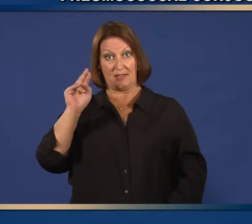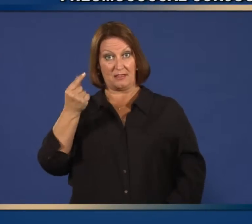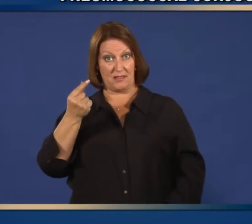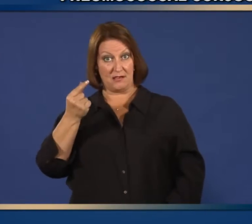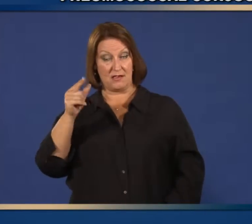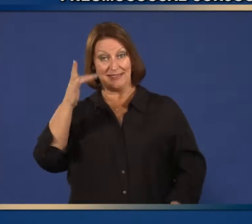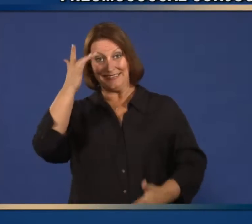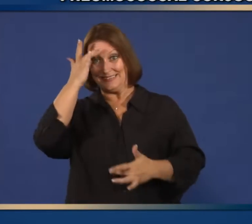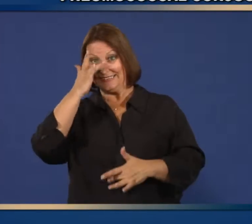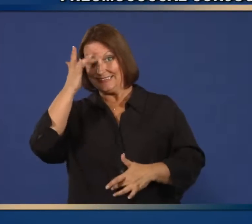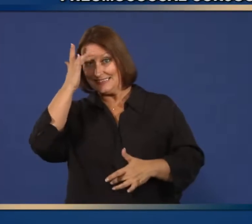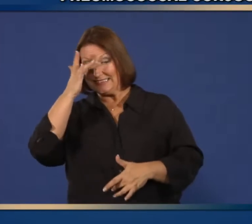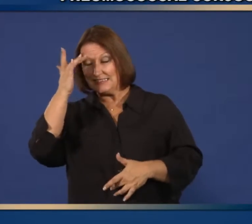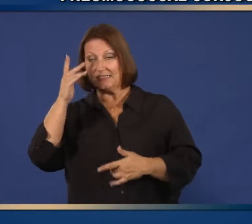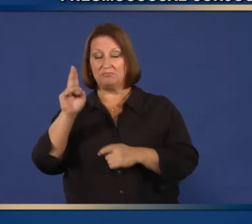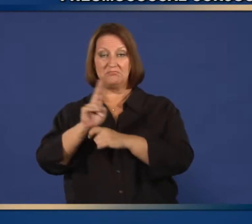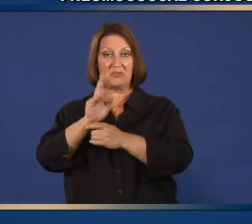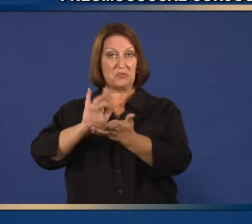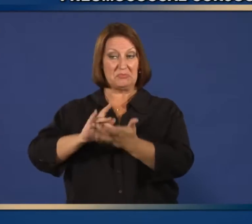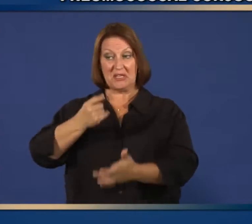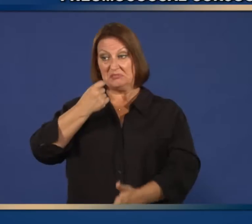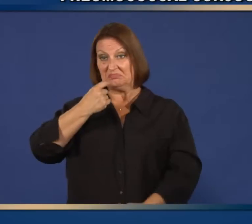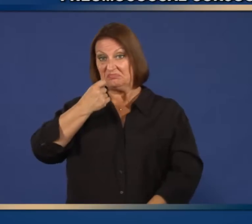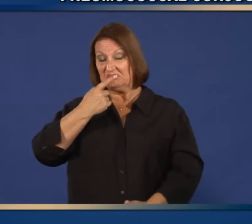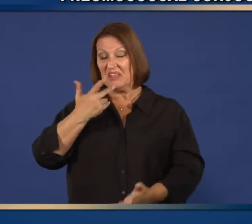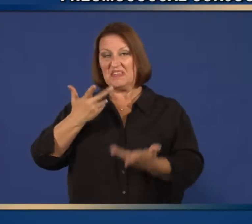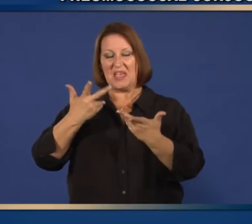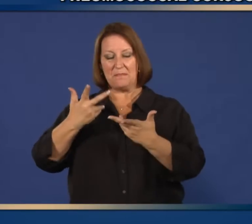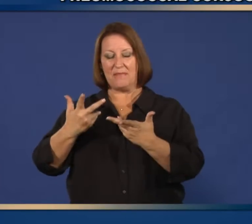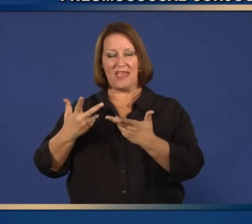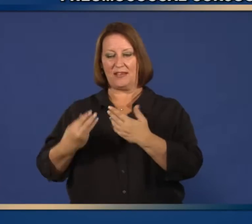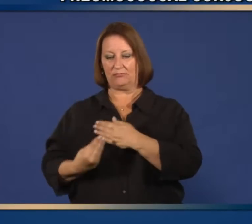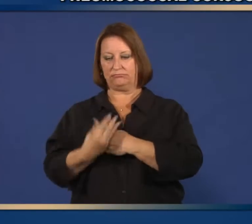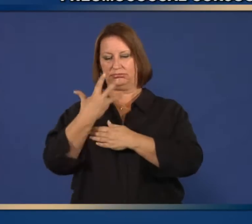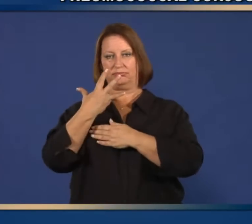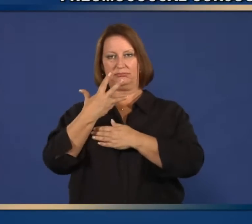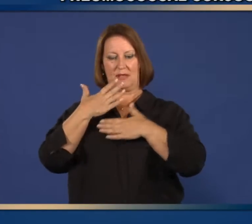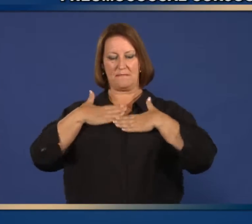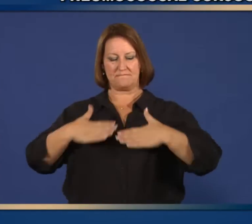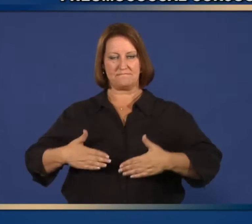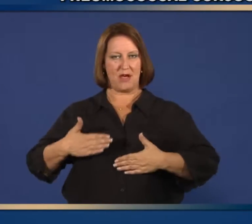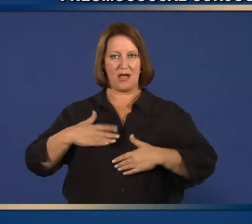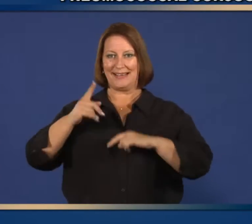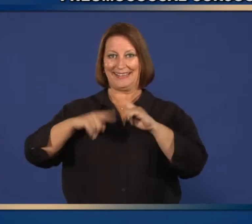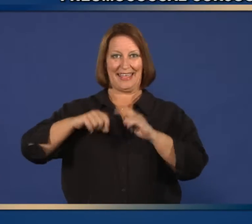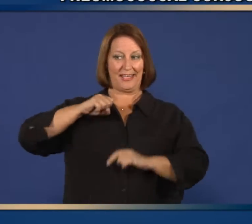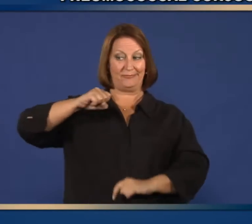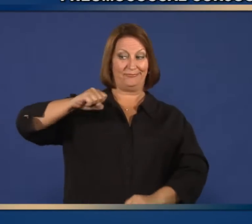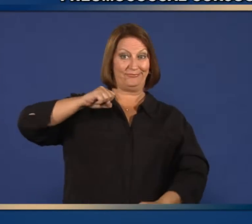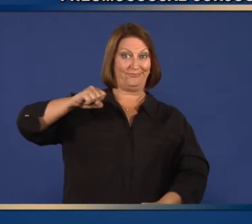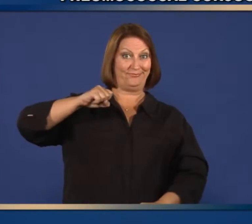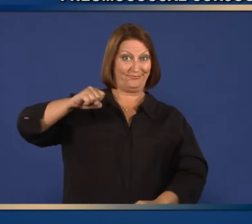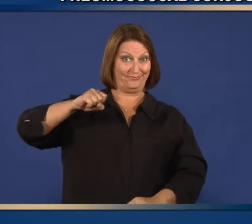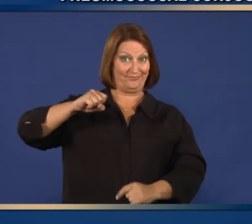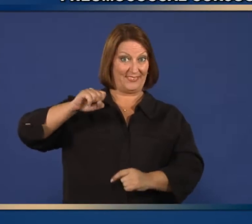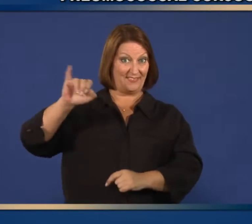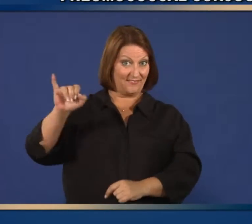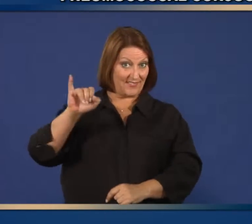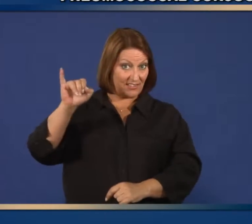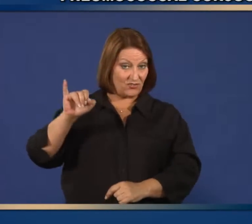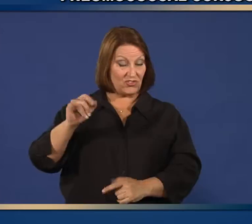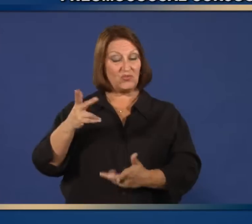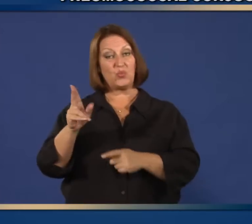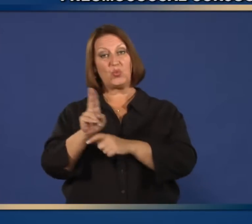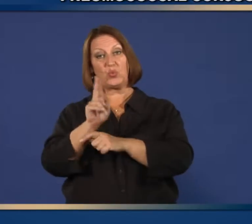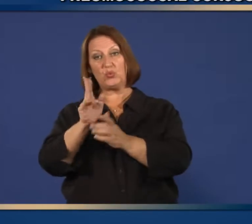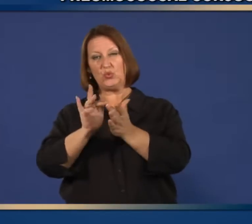or who take medications that affect the immune system, such as immunosuppressive drugs